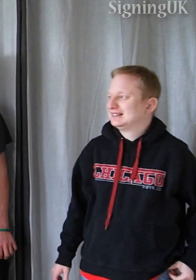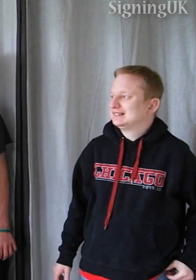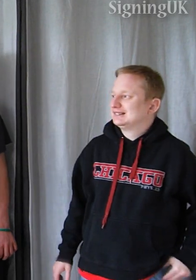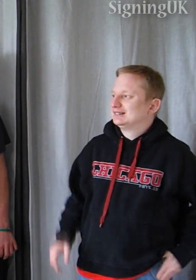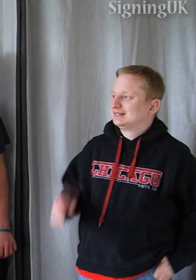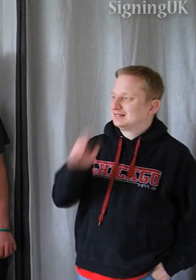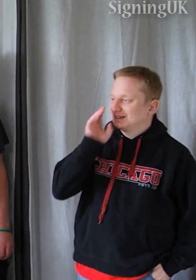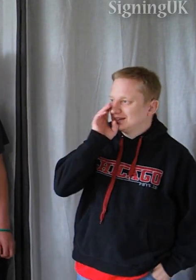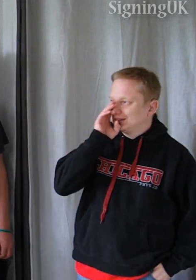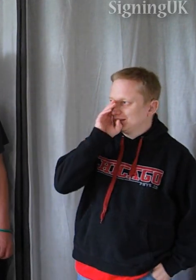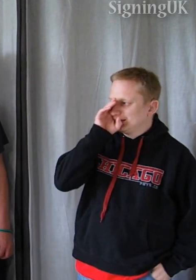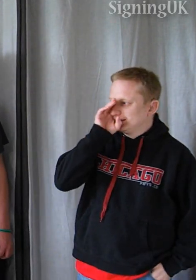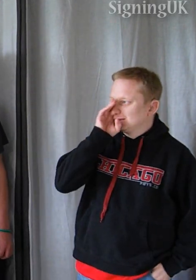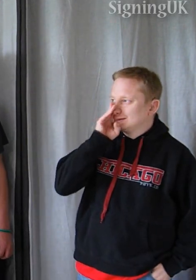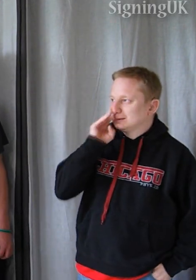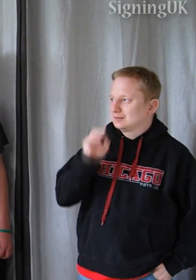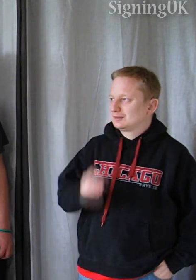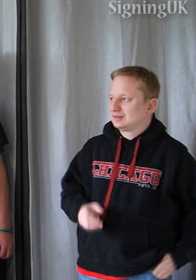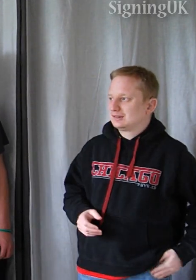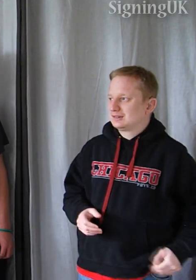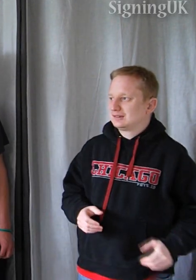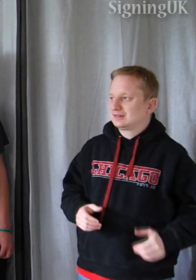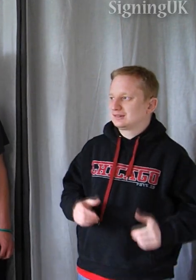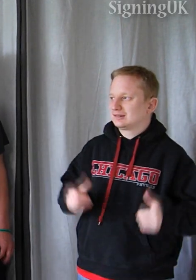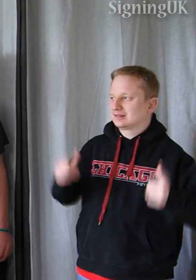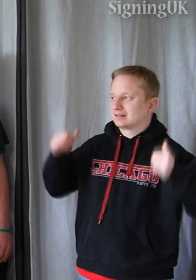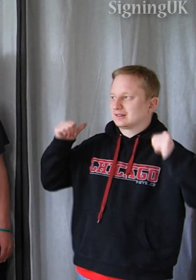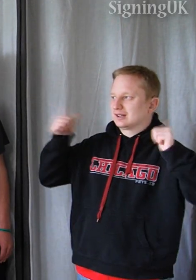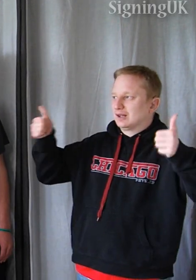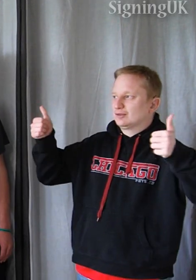Dean, how do you say healthy diet in sign language? Healthy